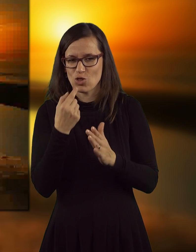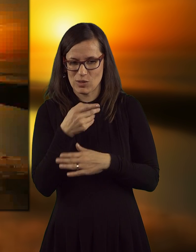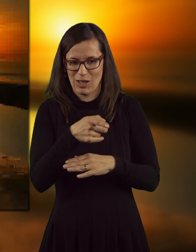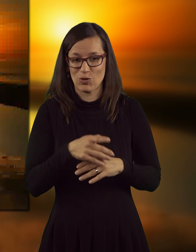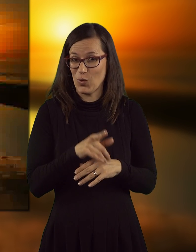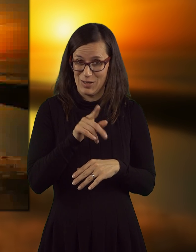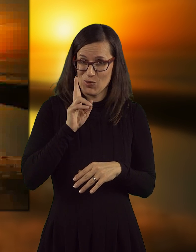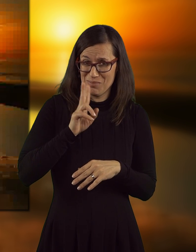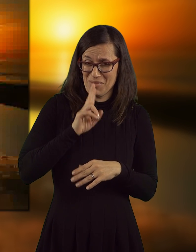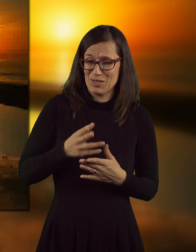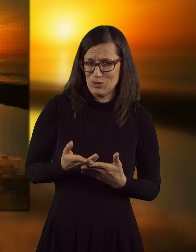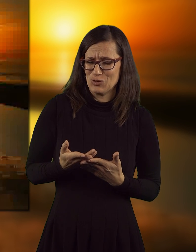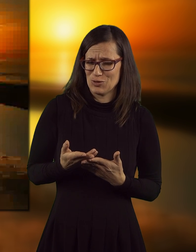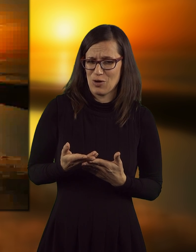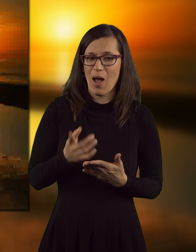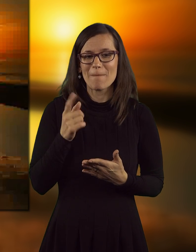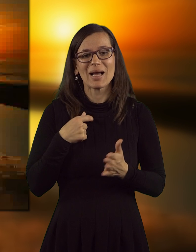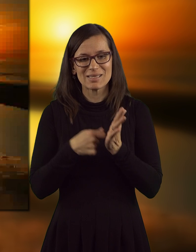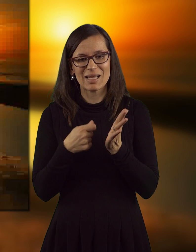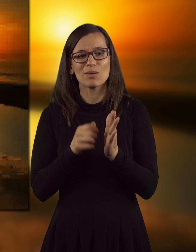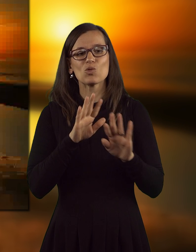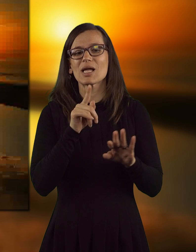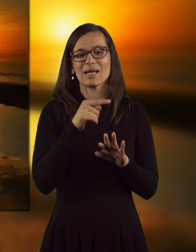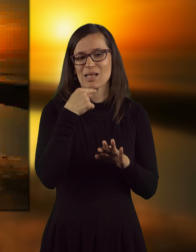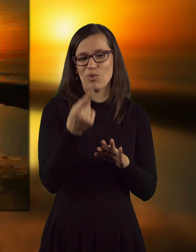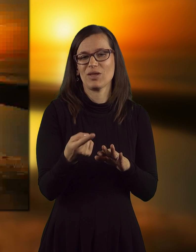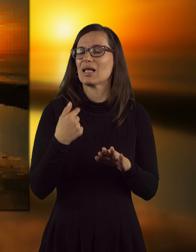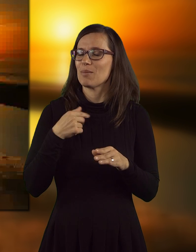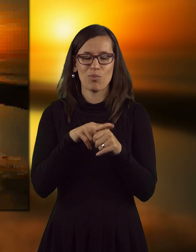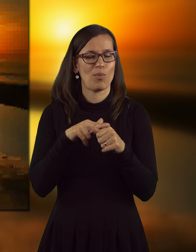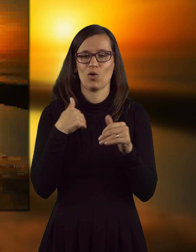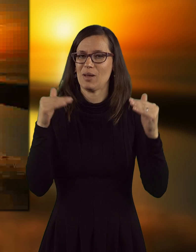Isn't that something? But I appreciate everything you